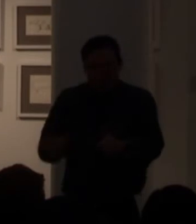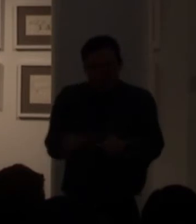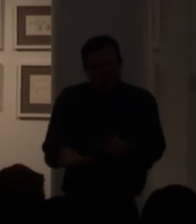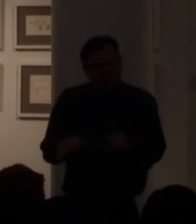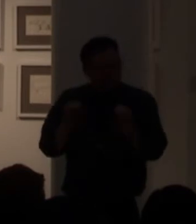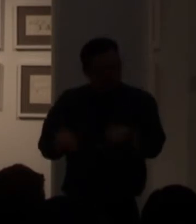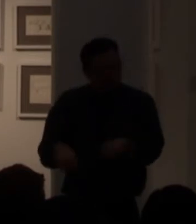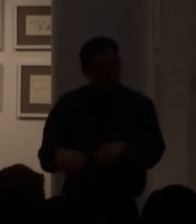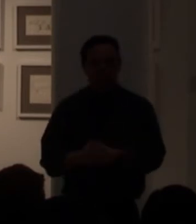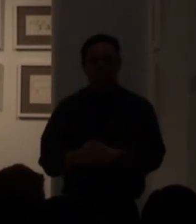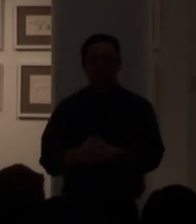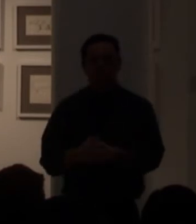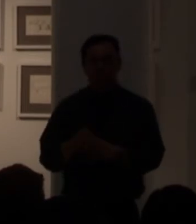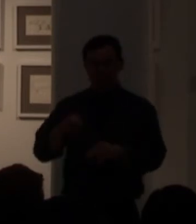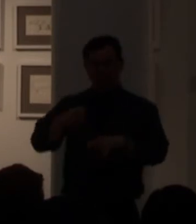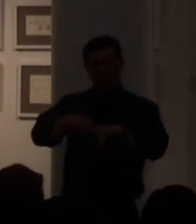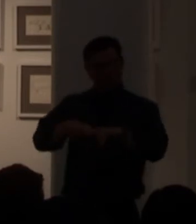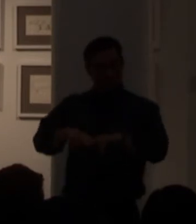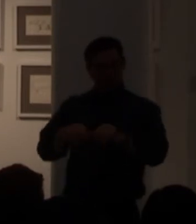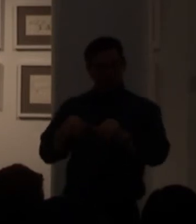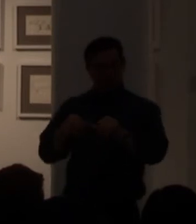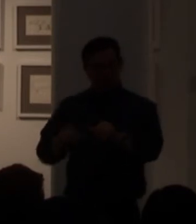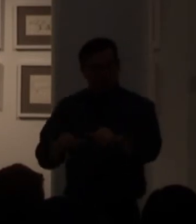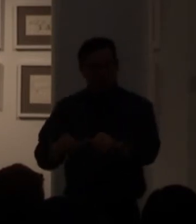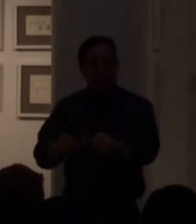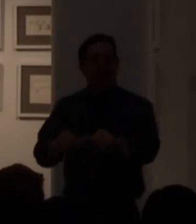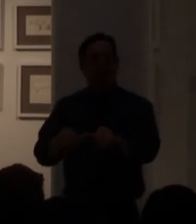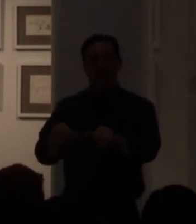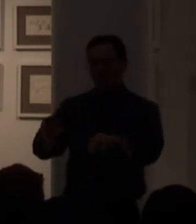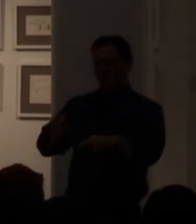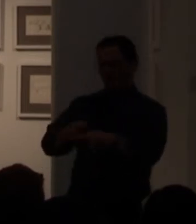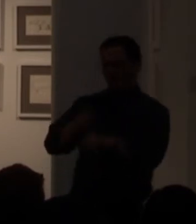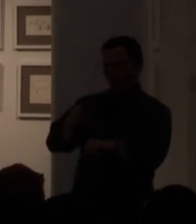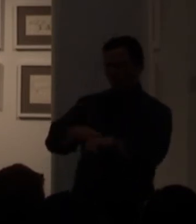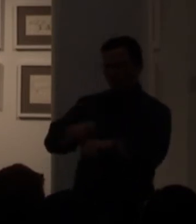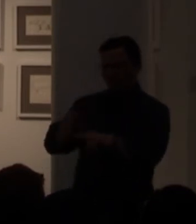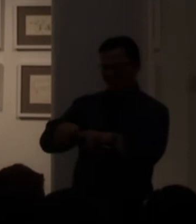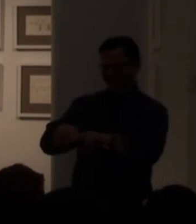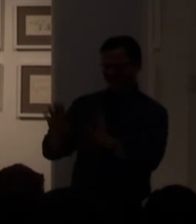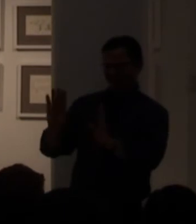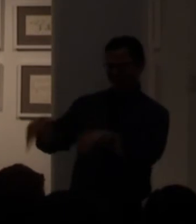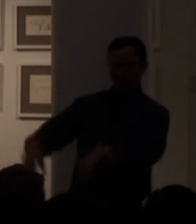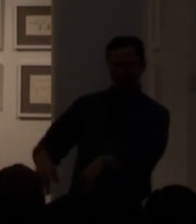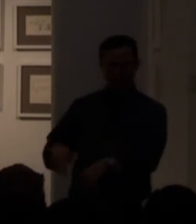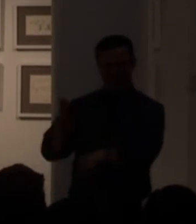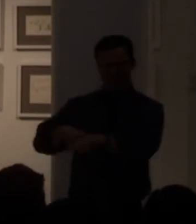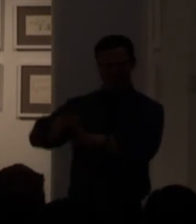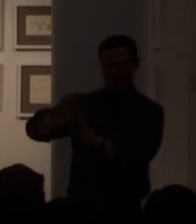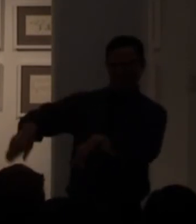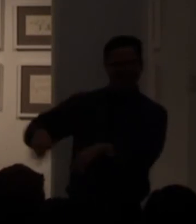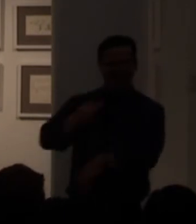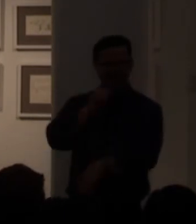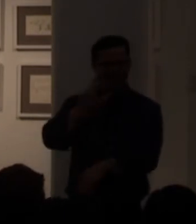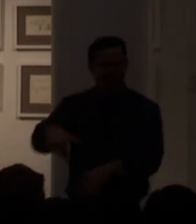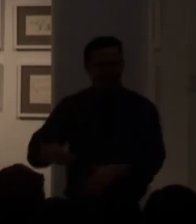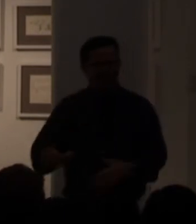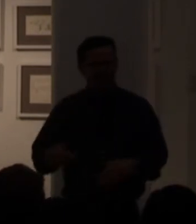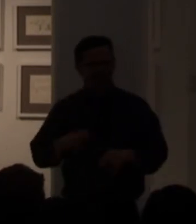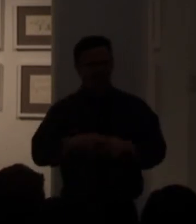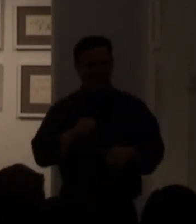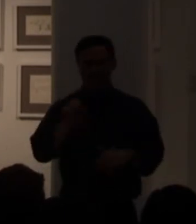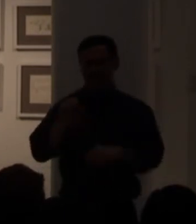space. After sitting on Ergo, ordinary chairs seem, well, just ordinary. It's